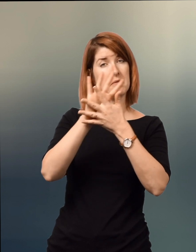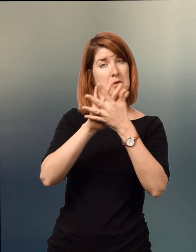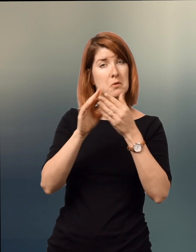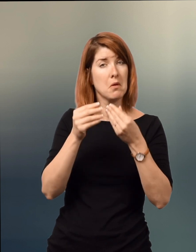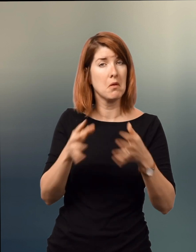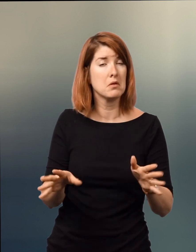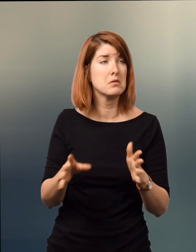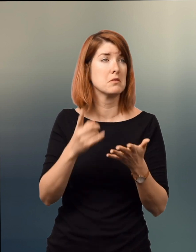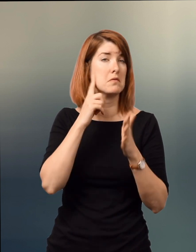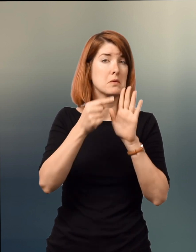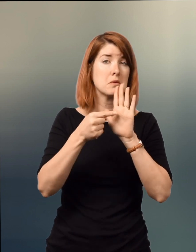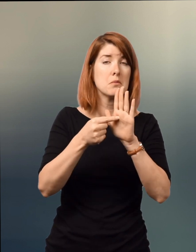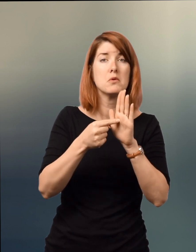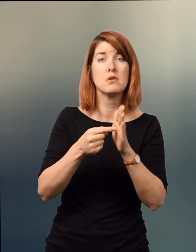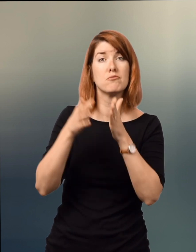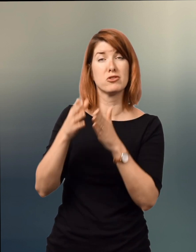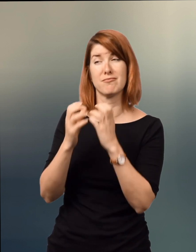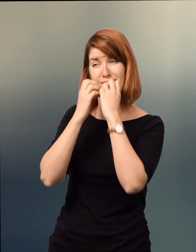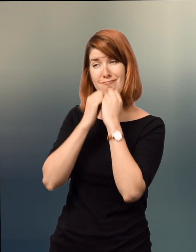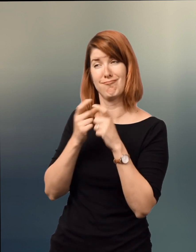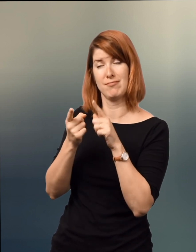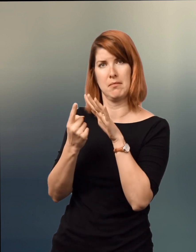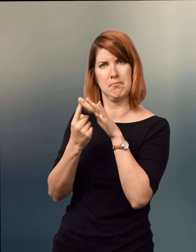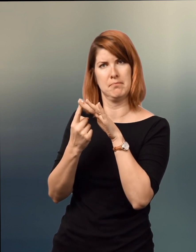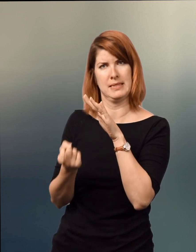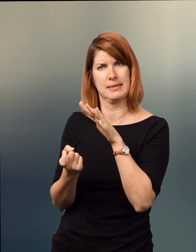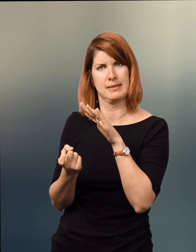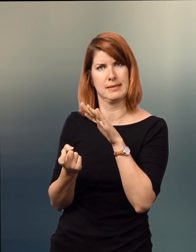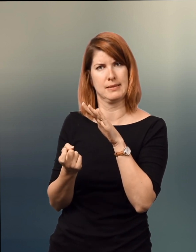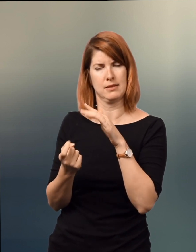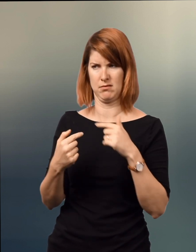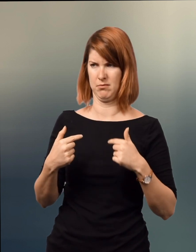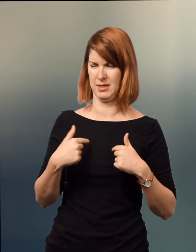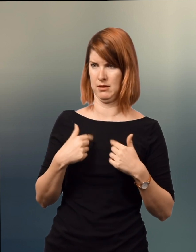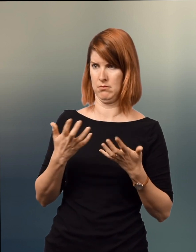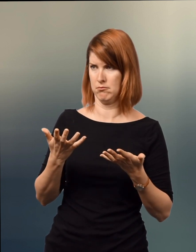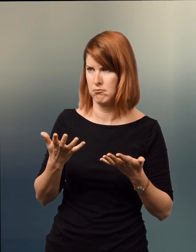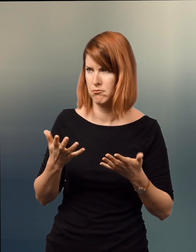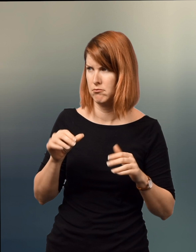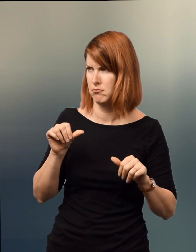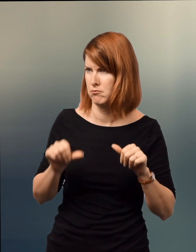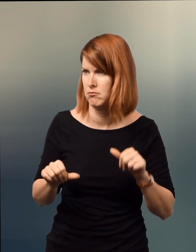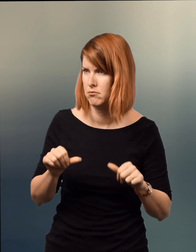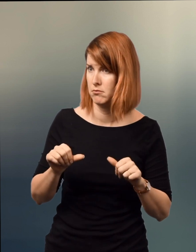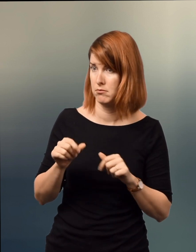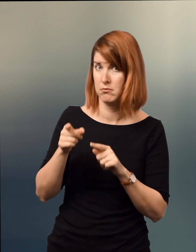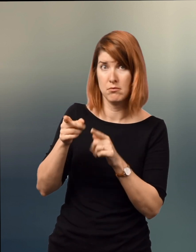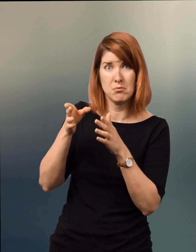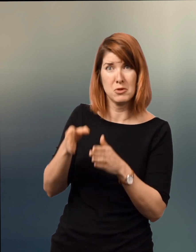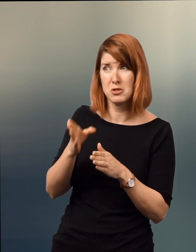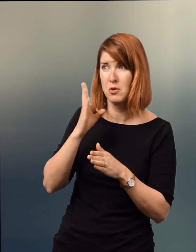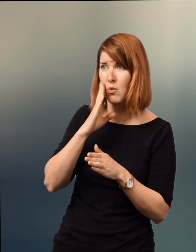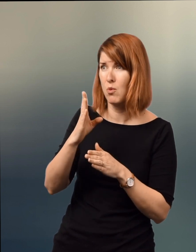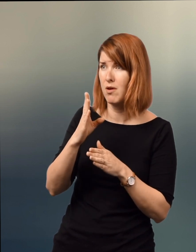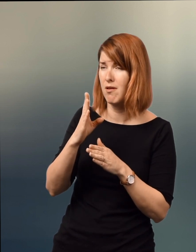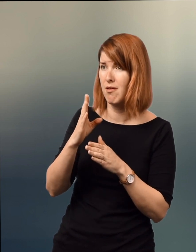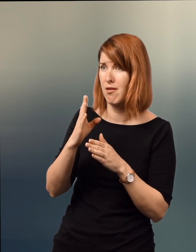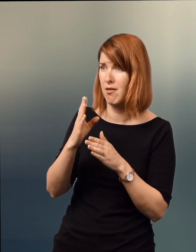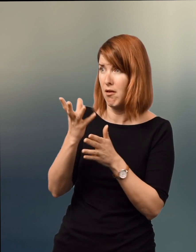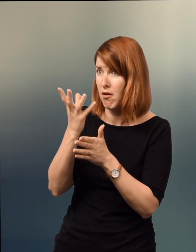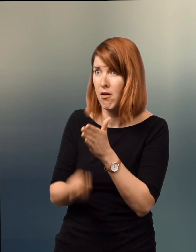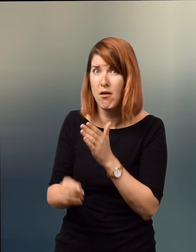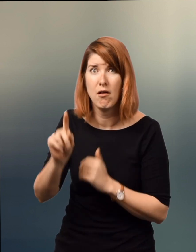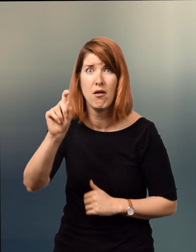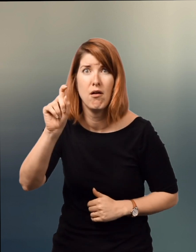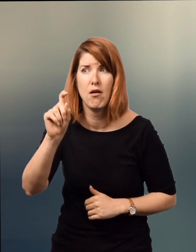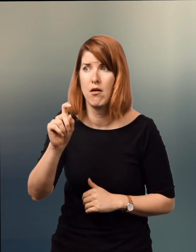would be for a loved one to go missing. This prevents the person from moving forward, not knowing if they will ultimately face